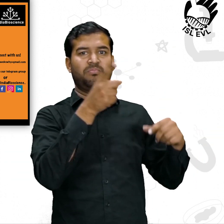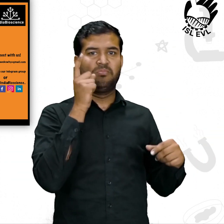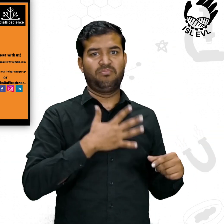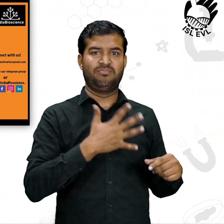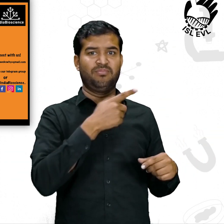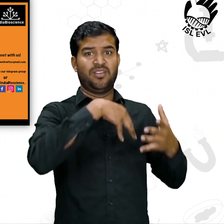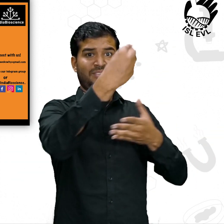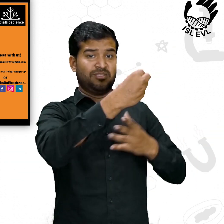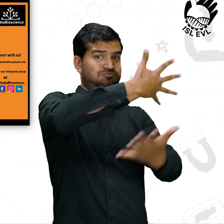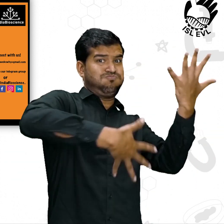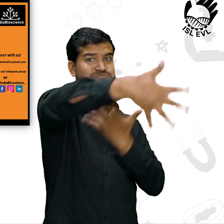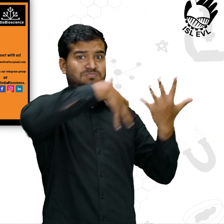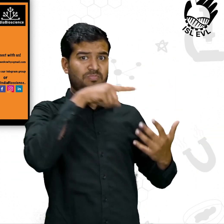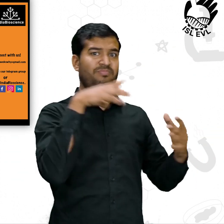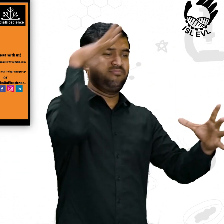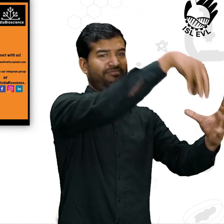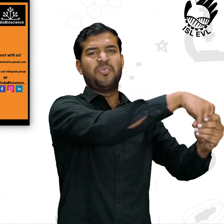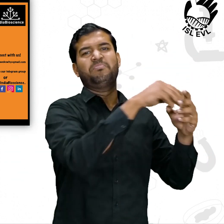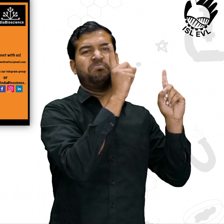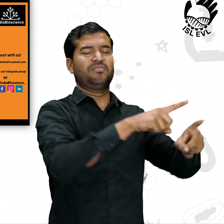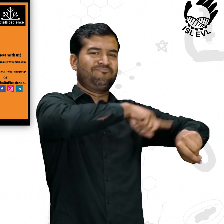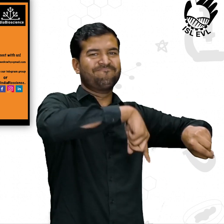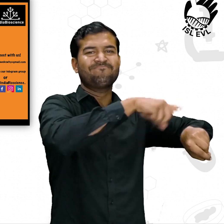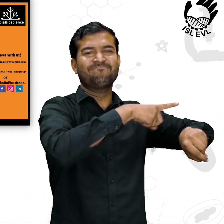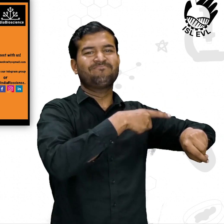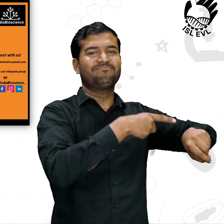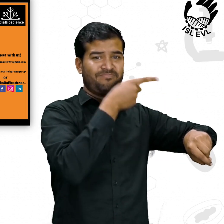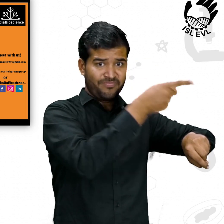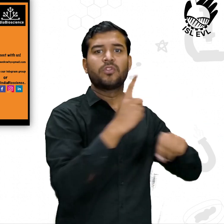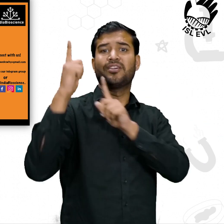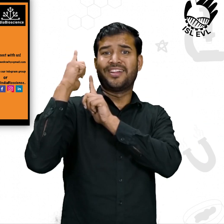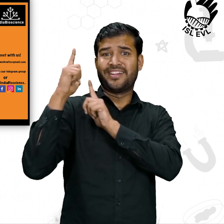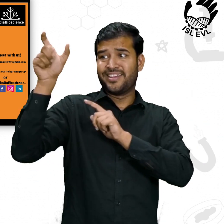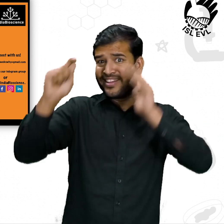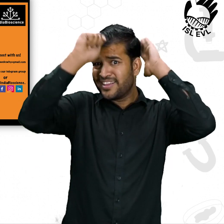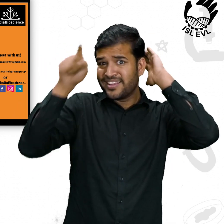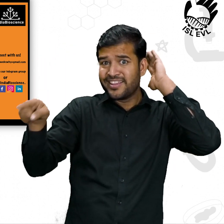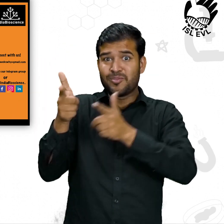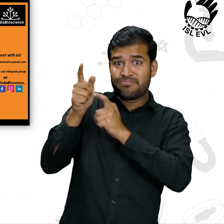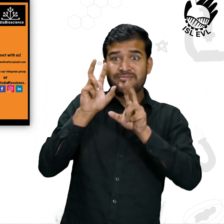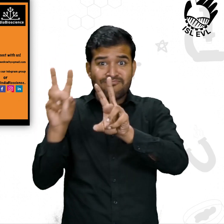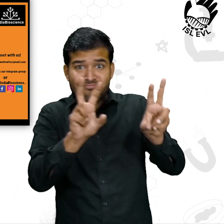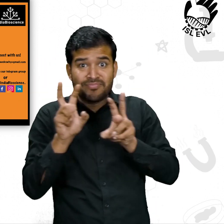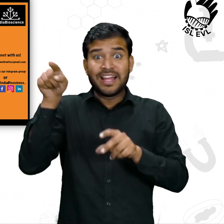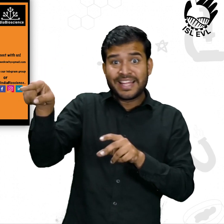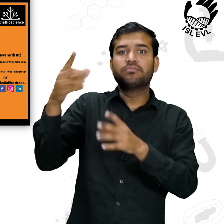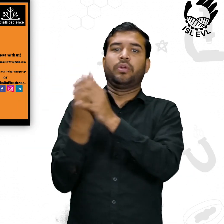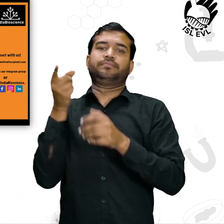So like forest, so these forest guards are there and they have their huts or small rooms. So you go and live there. Wow, like